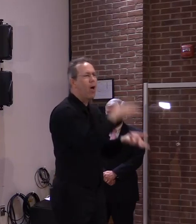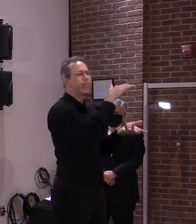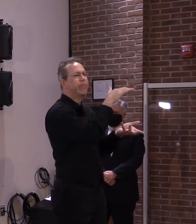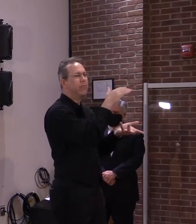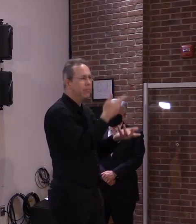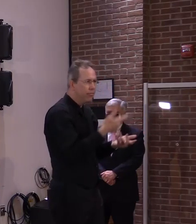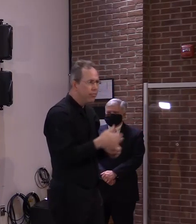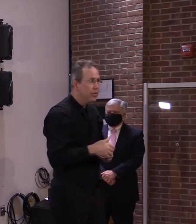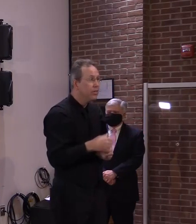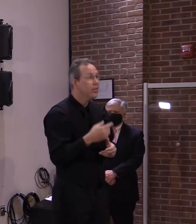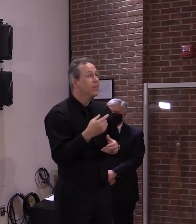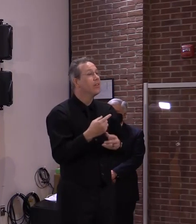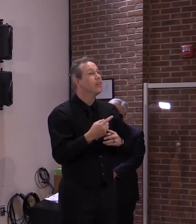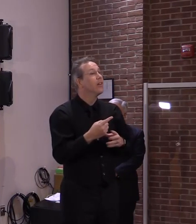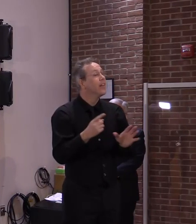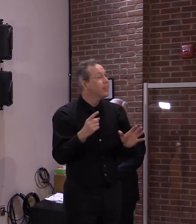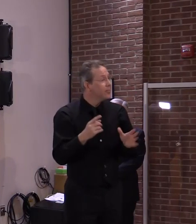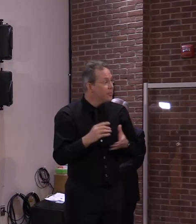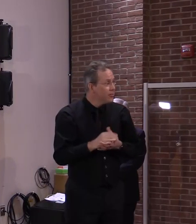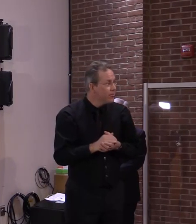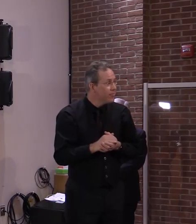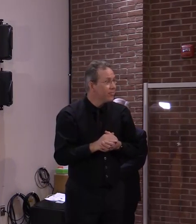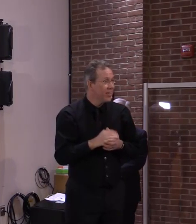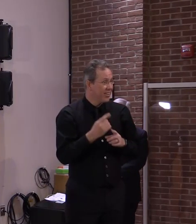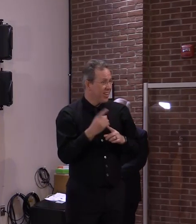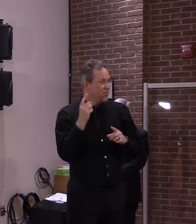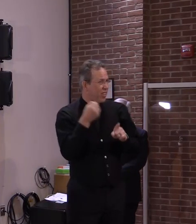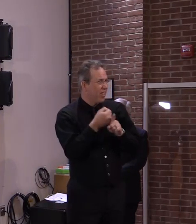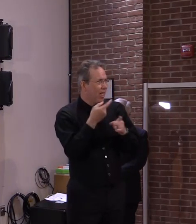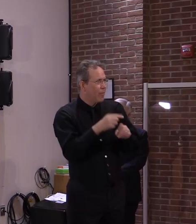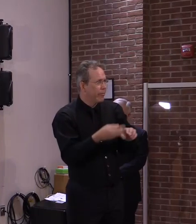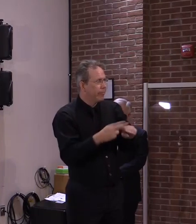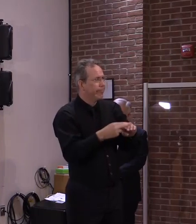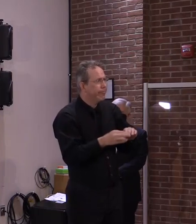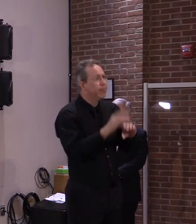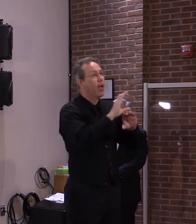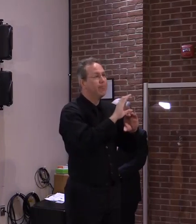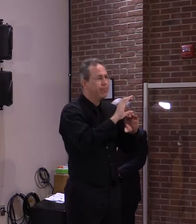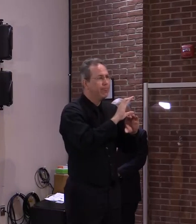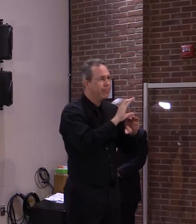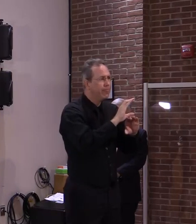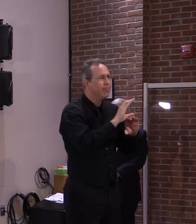including the one-time, is going to be about 5,000 to 6,000 doses.